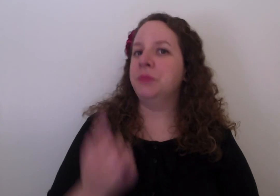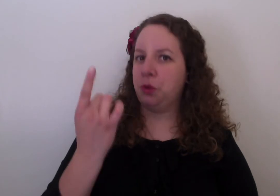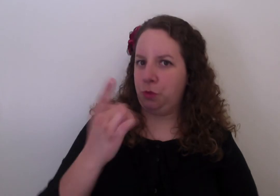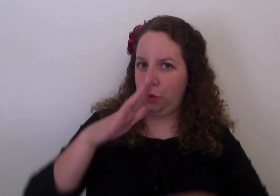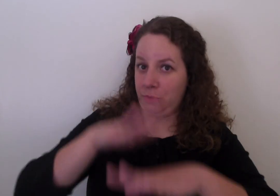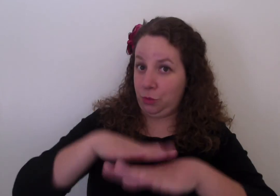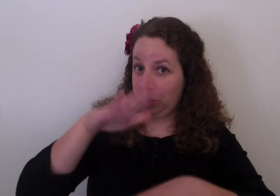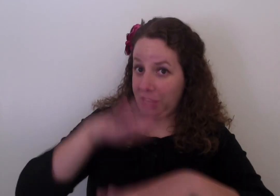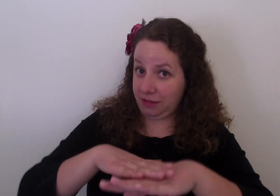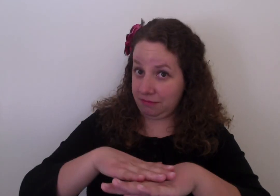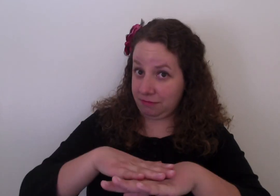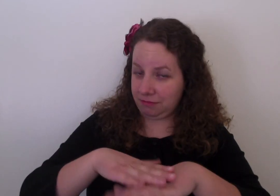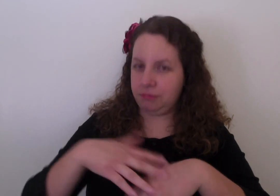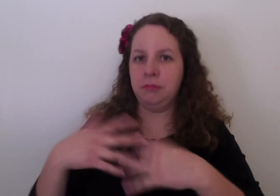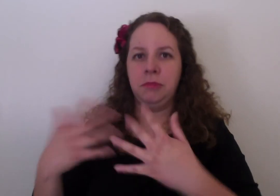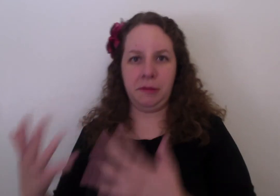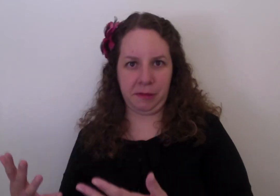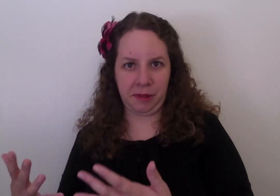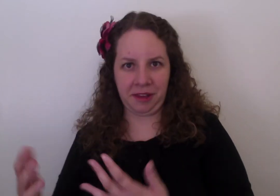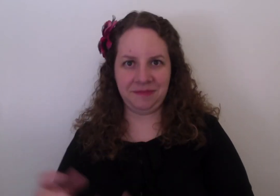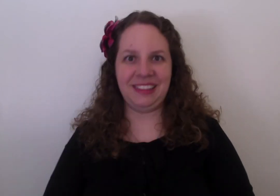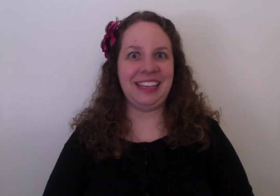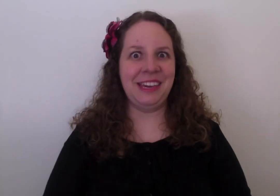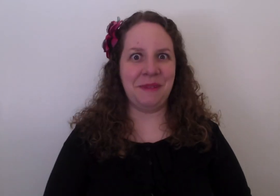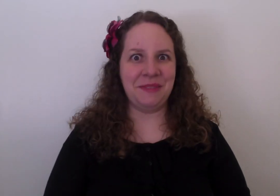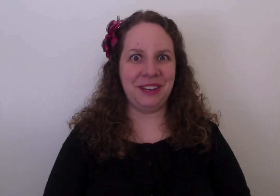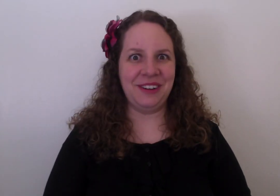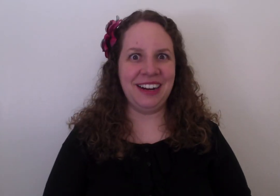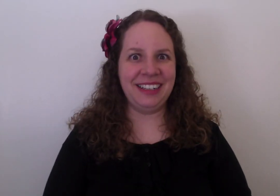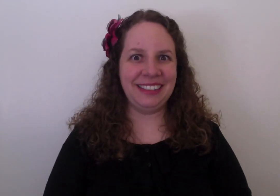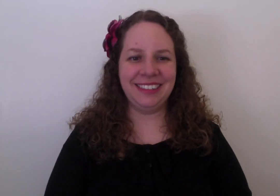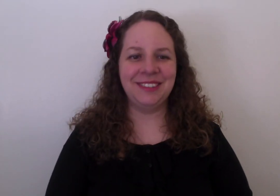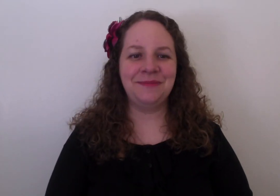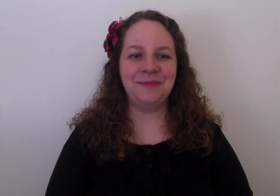One warning. Blah blah. Keep up the good work. go. Okay. So